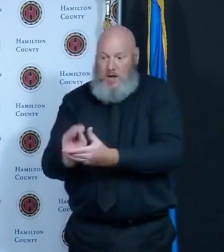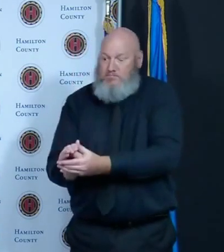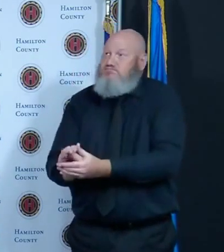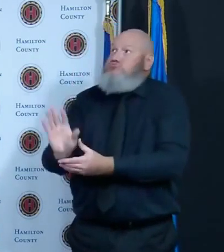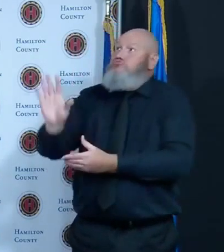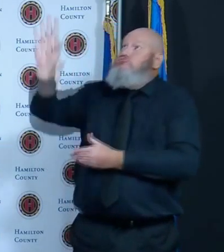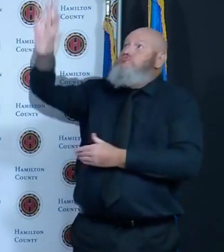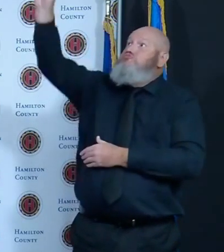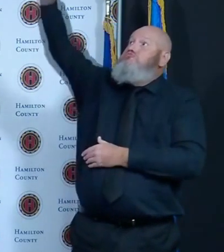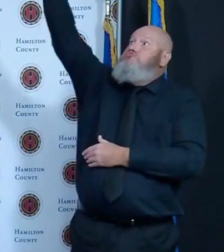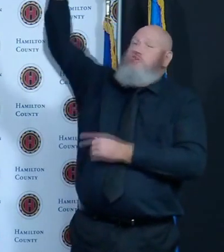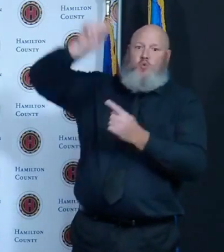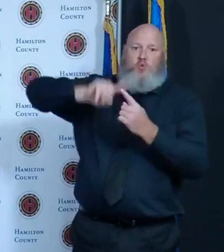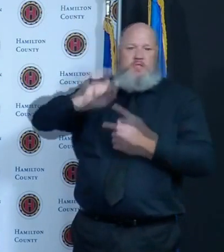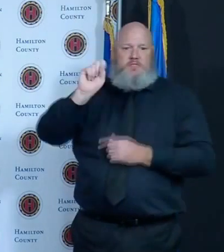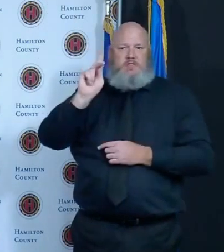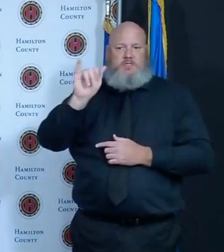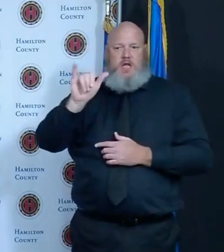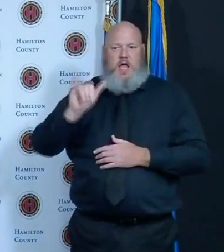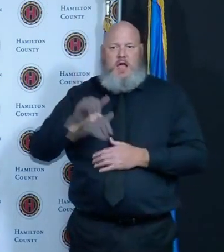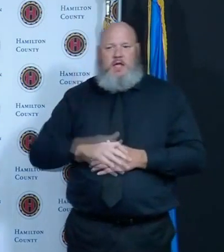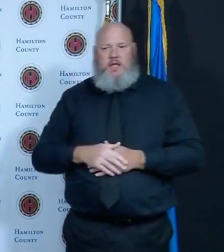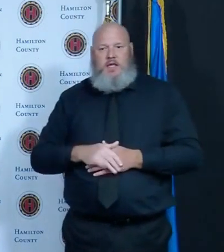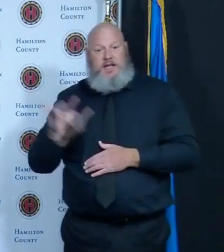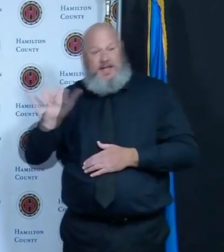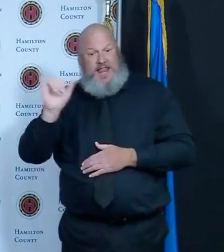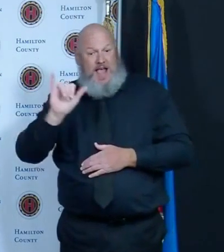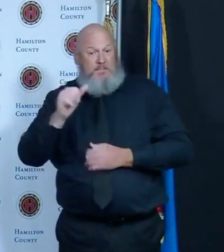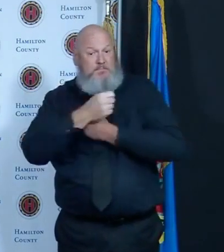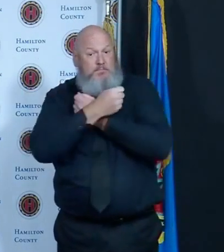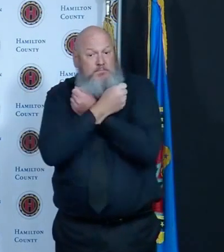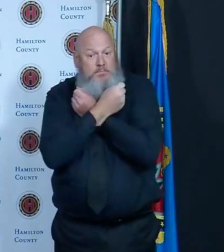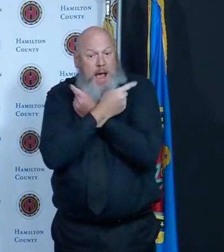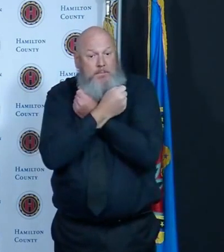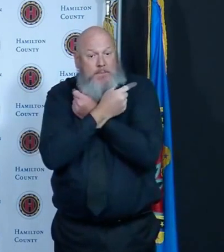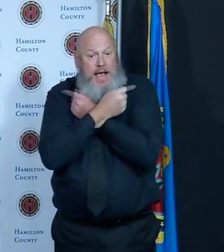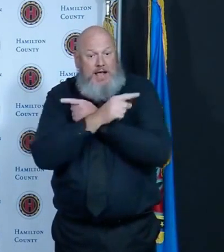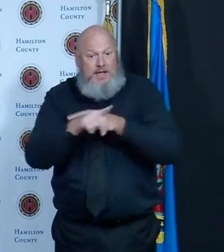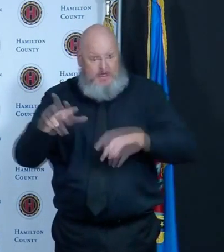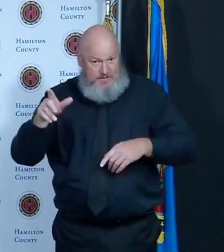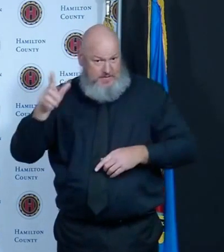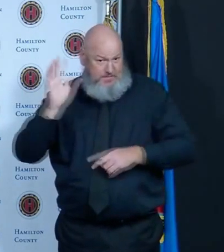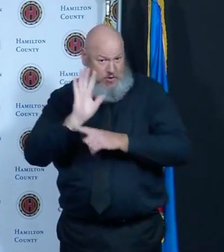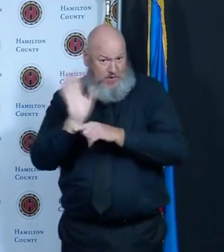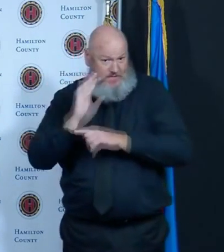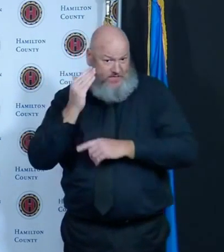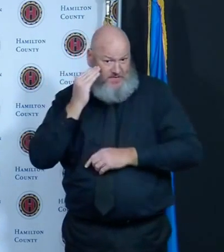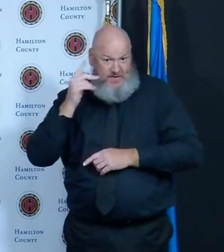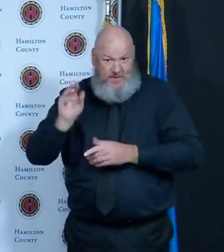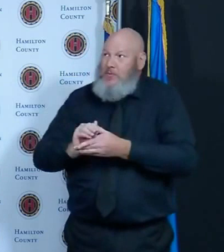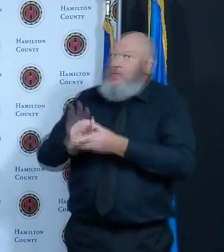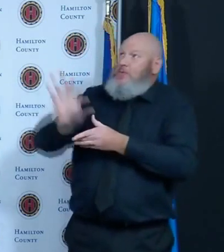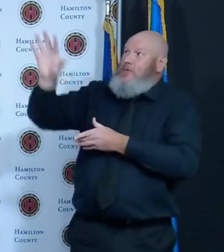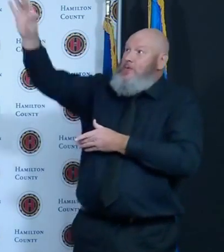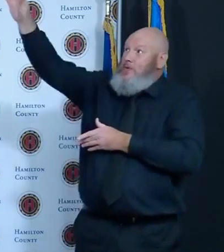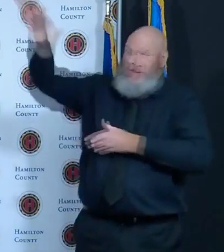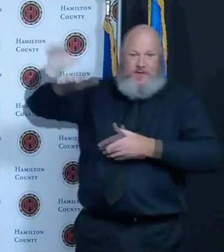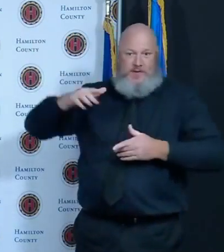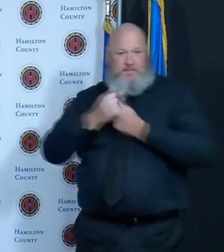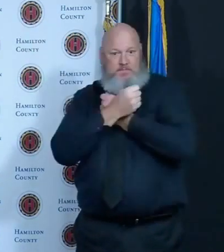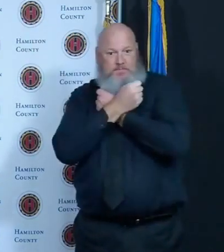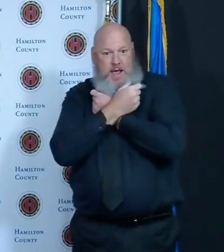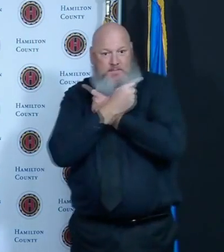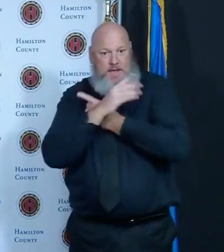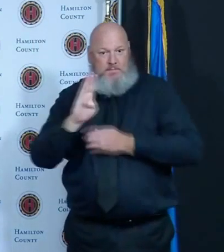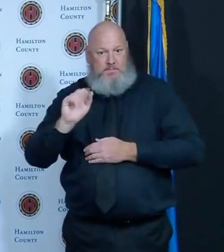and will serve as a beacon of light for our community. I want to commend the Chamber for this